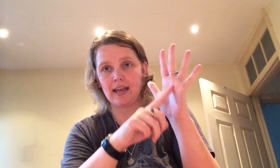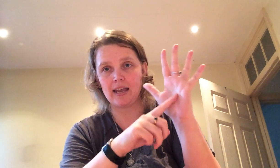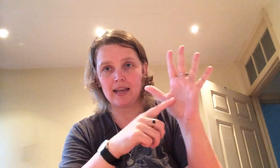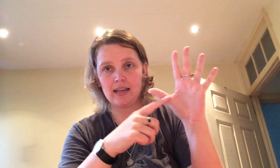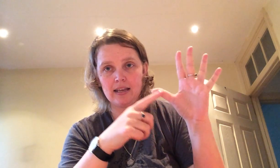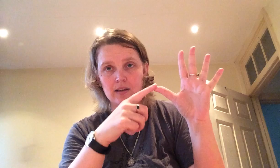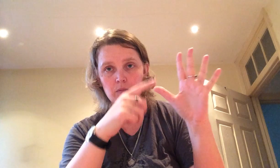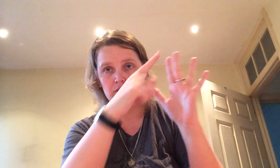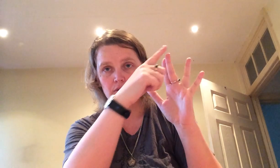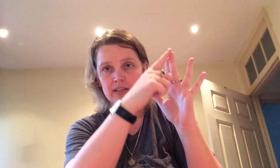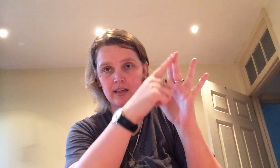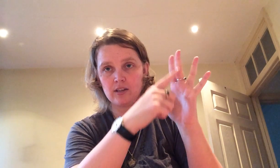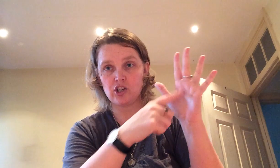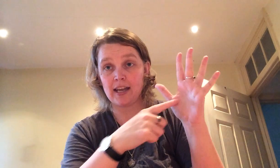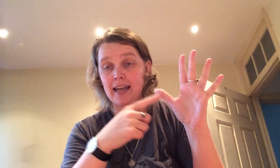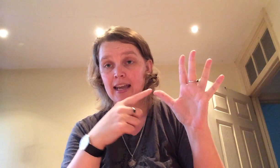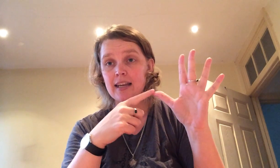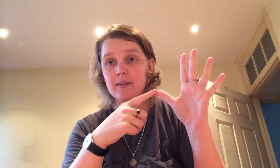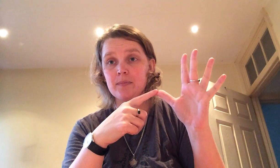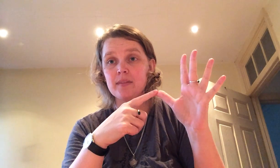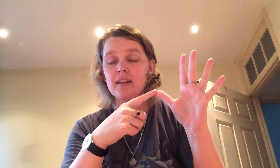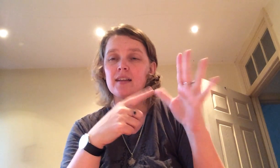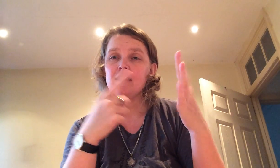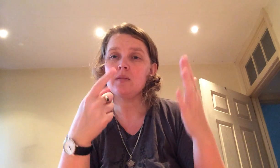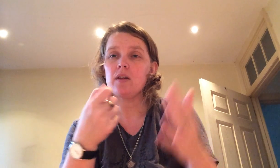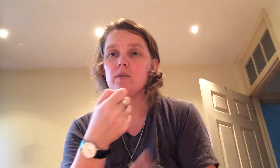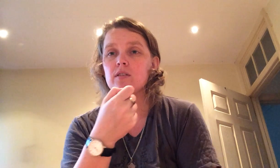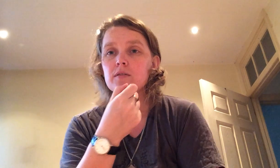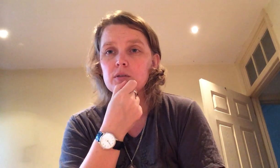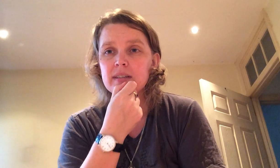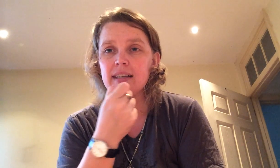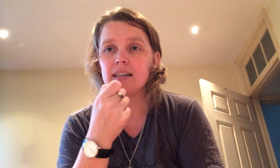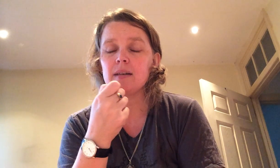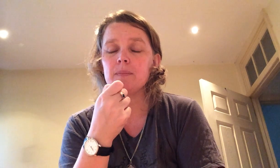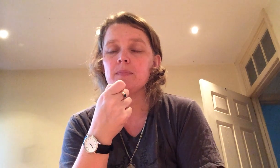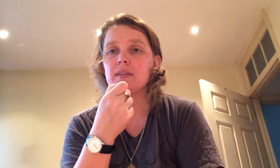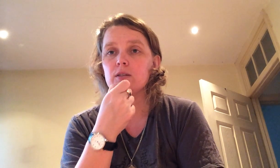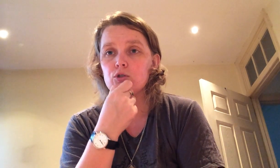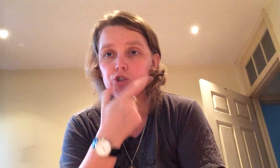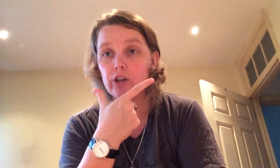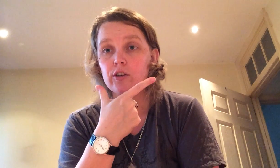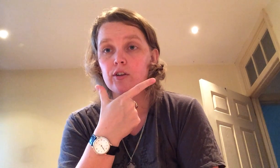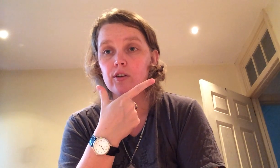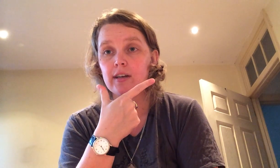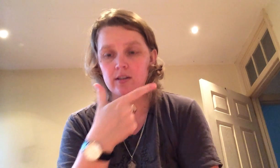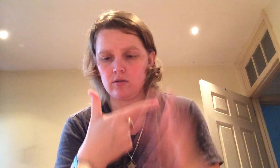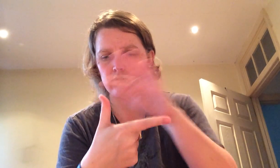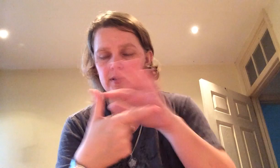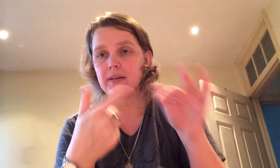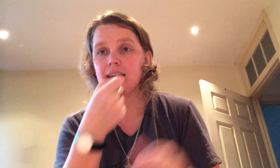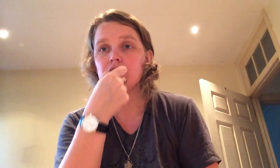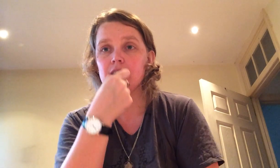J, if we draw it down, J. This one we sort of do, it's like J, and it sort of looks a bit like a J.